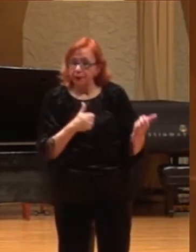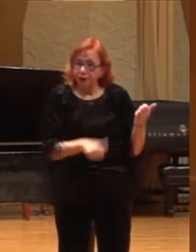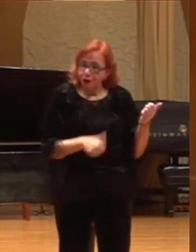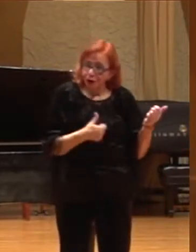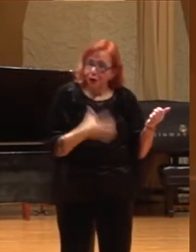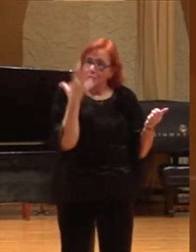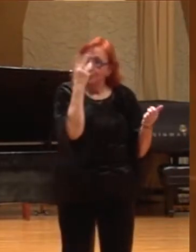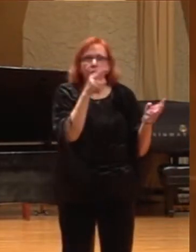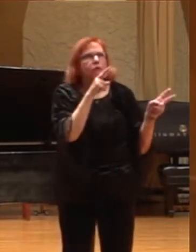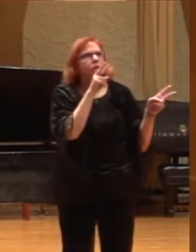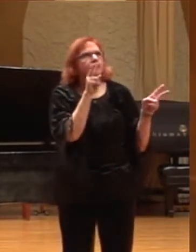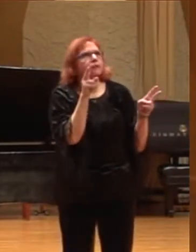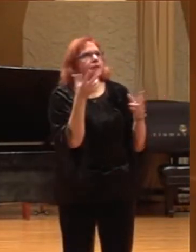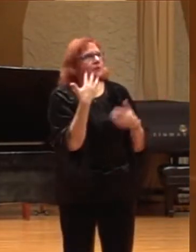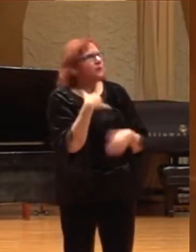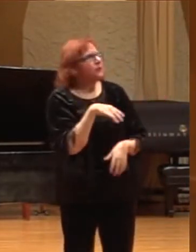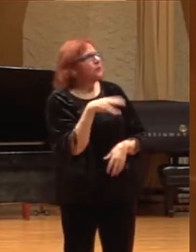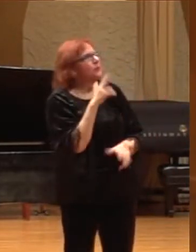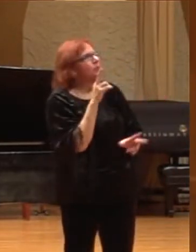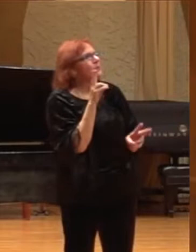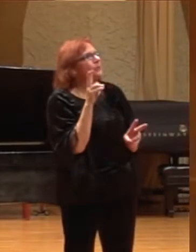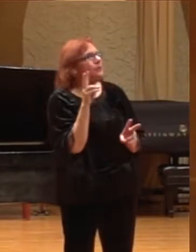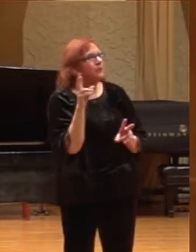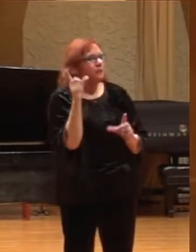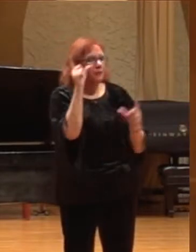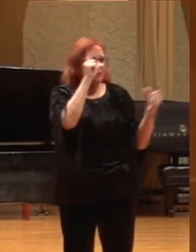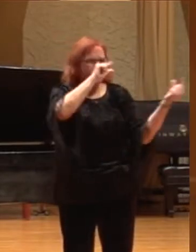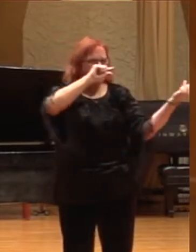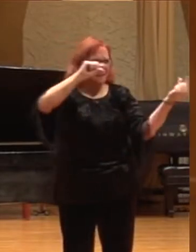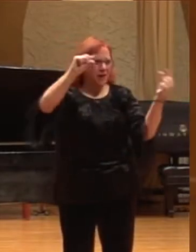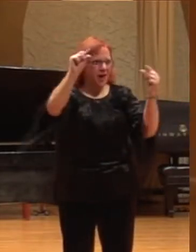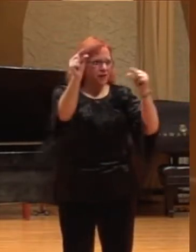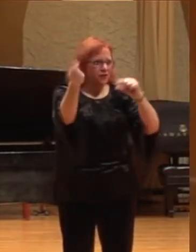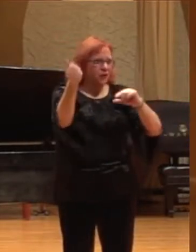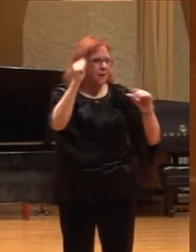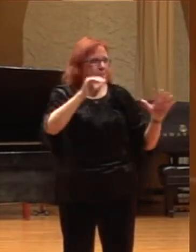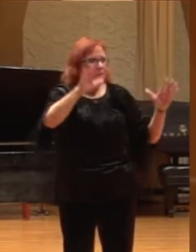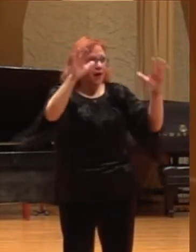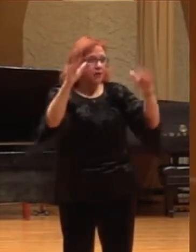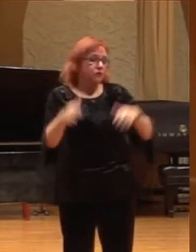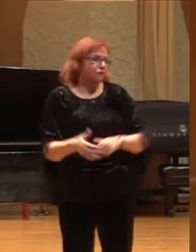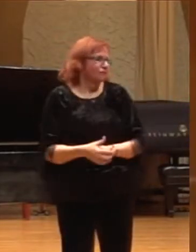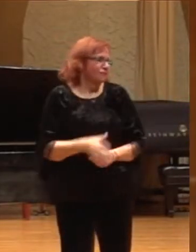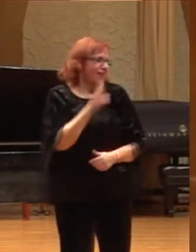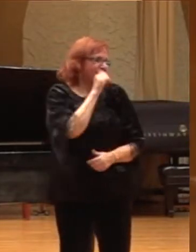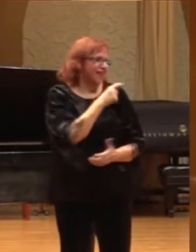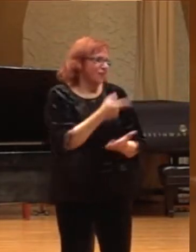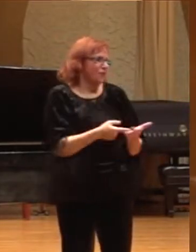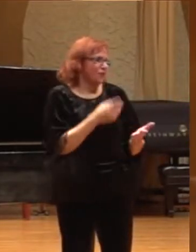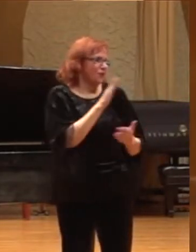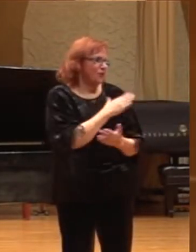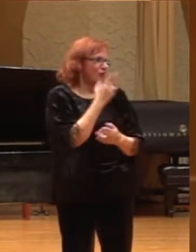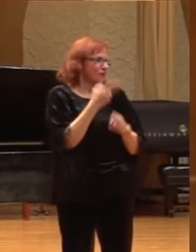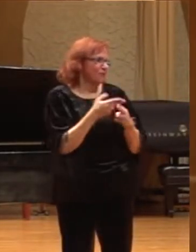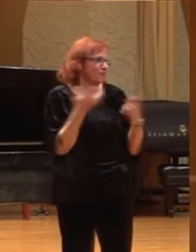a beautiful scenery in front of me. Miles and miles of mountaintops. So guess what this song is called?